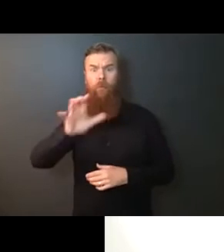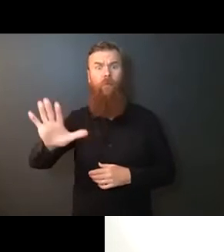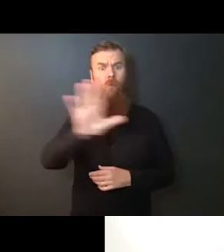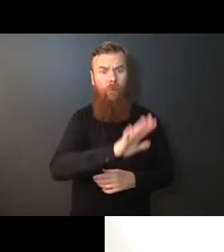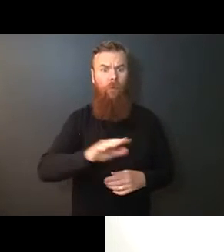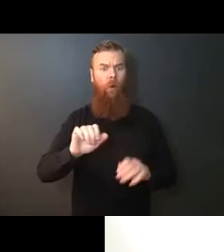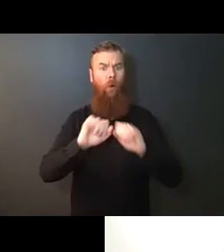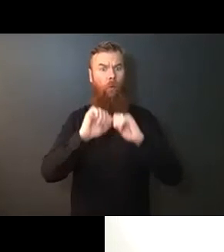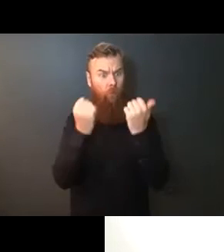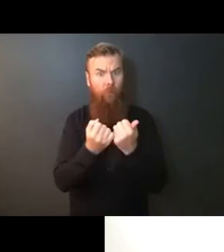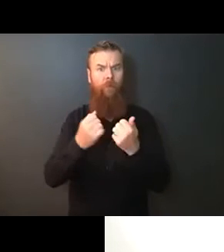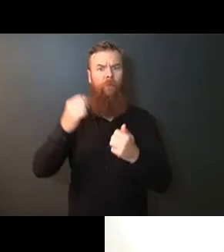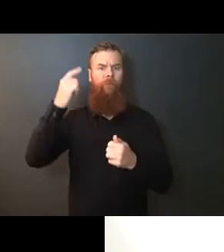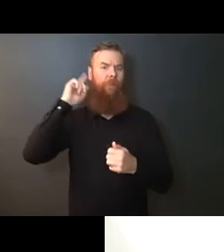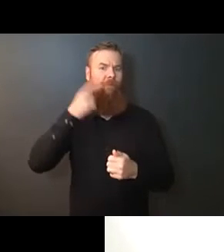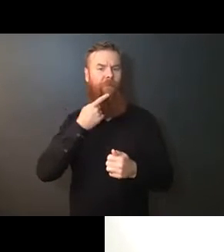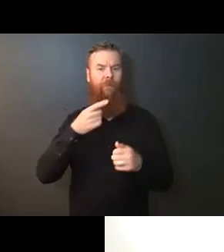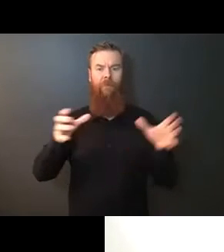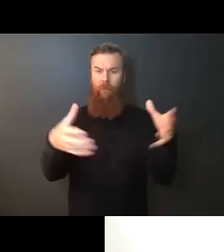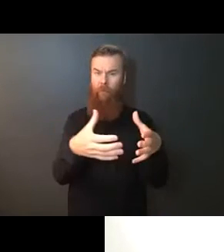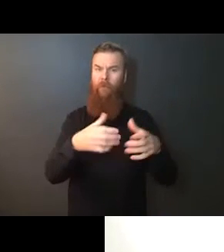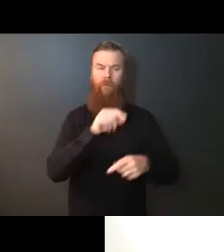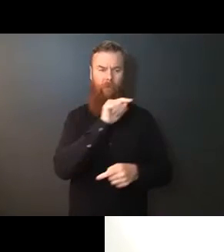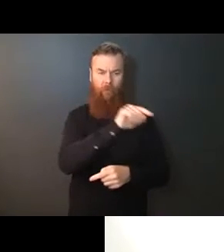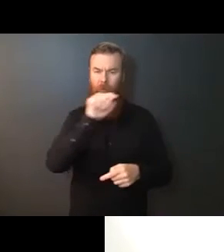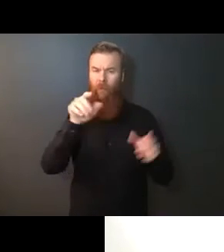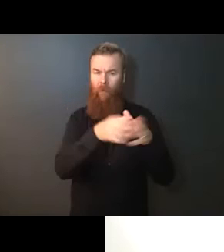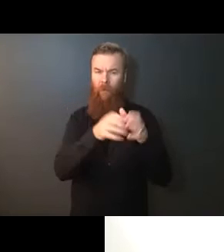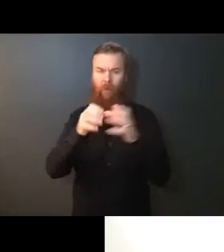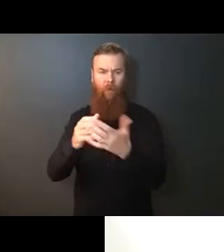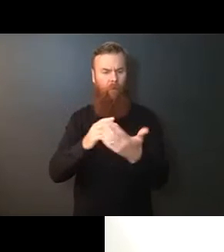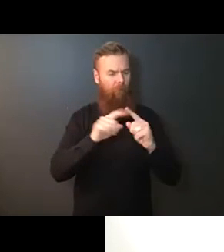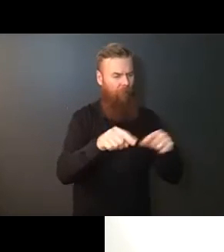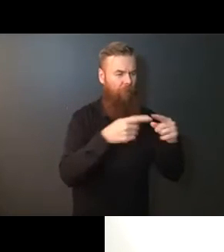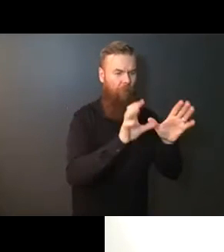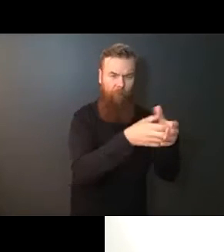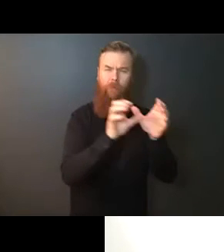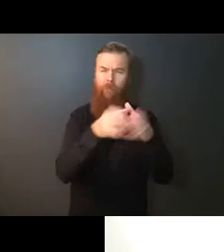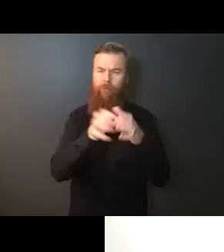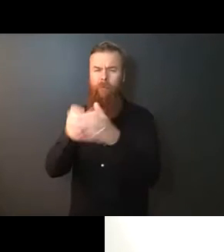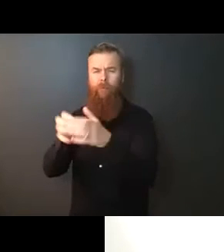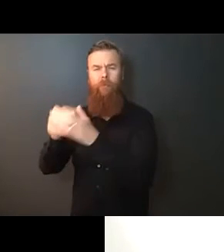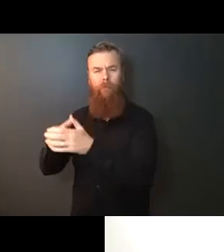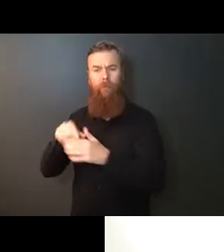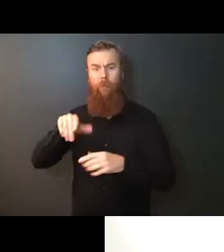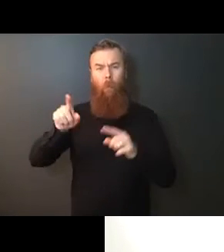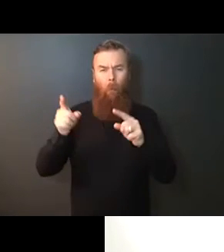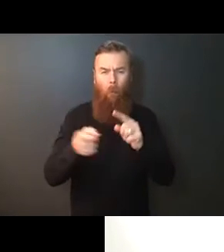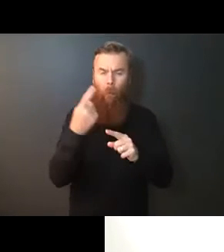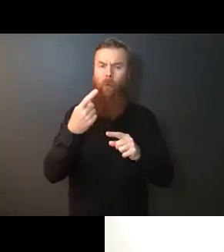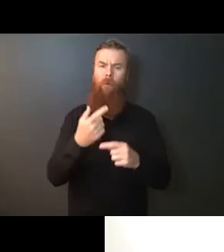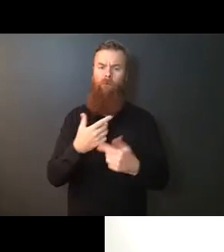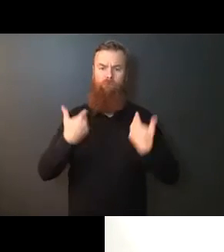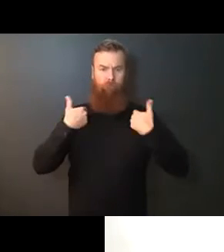Because of all those that I've mentioned, they have played a big role in nurturing we as the